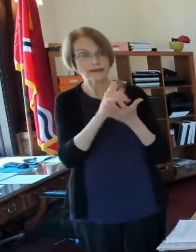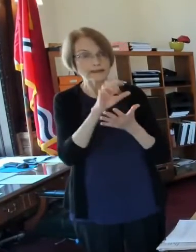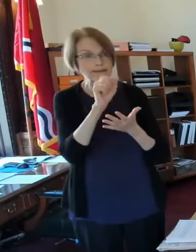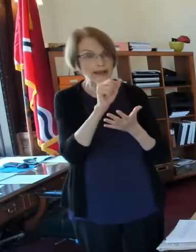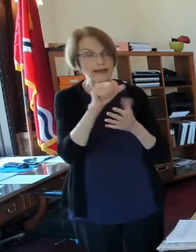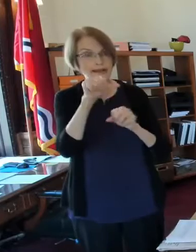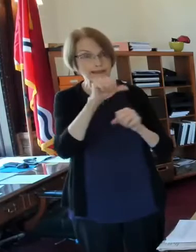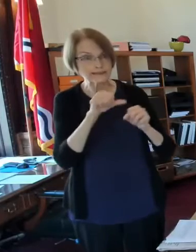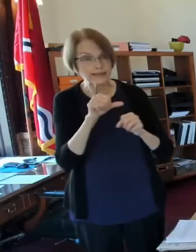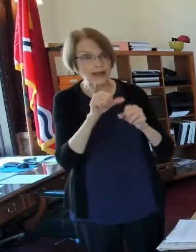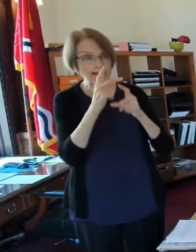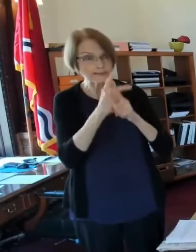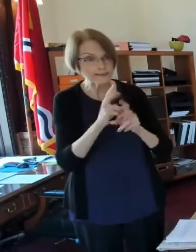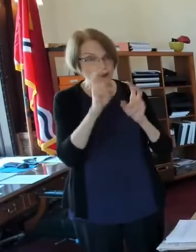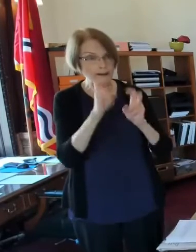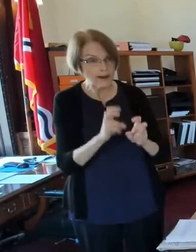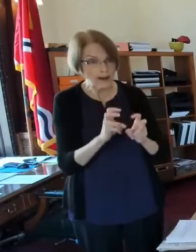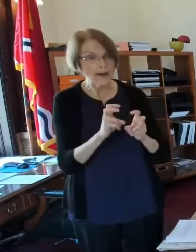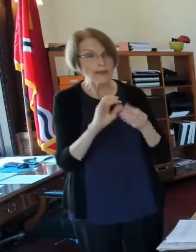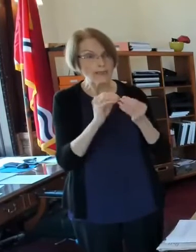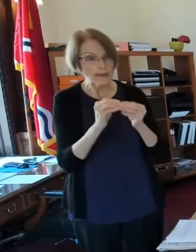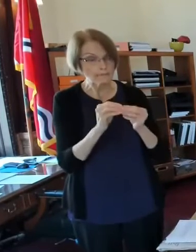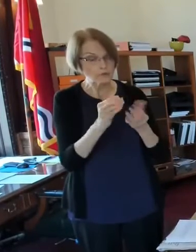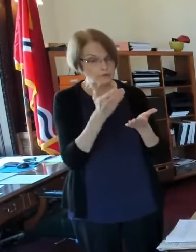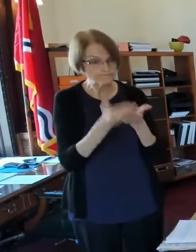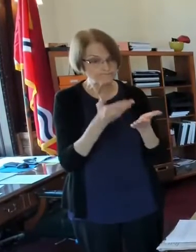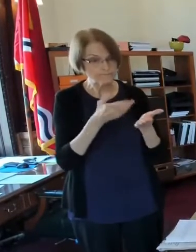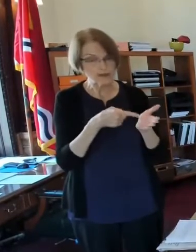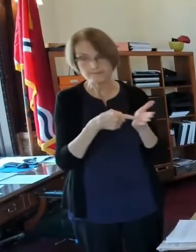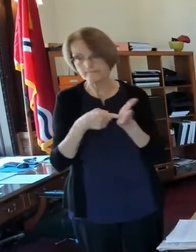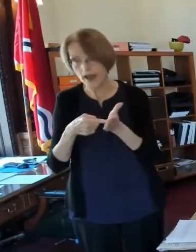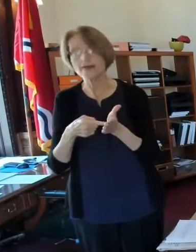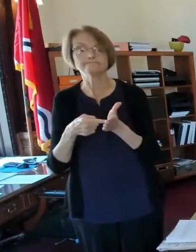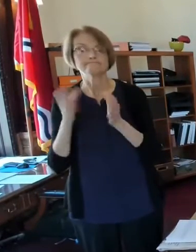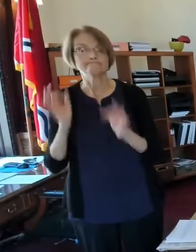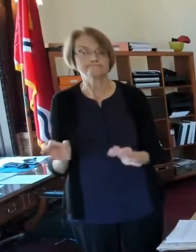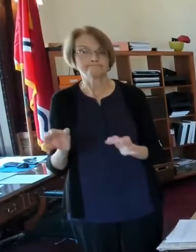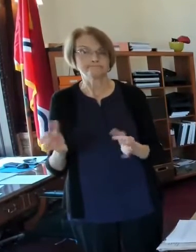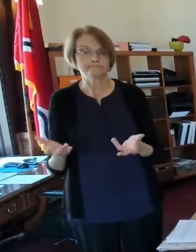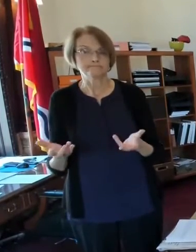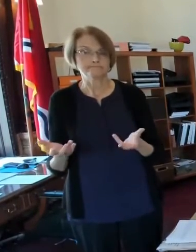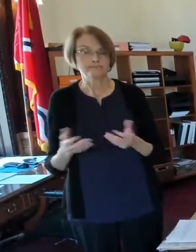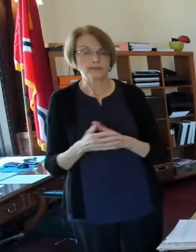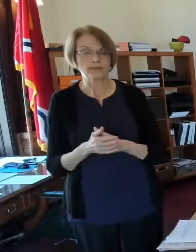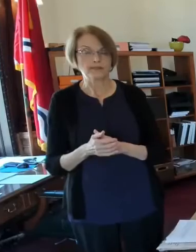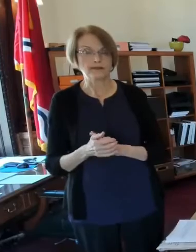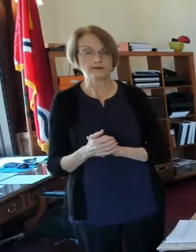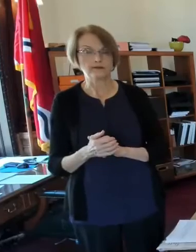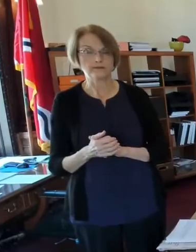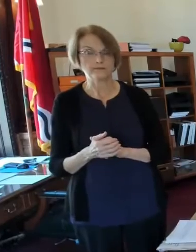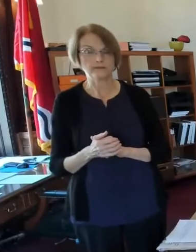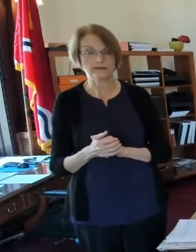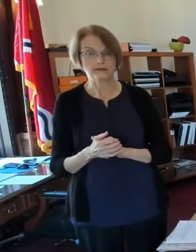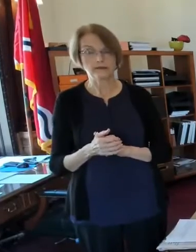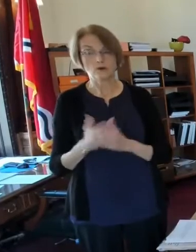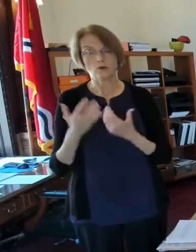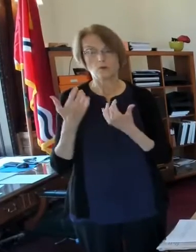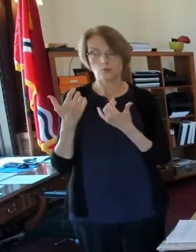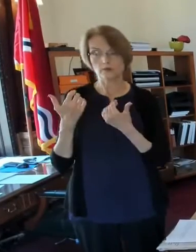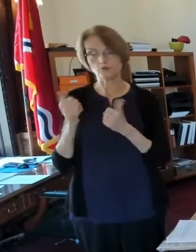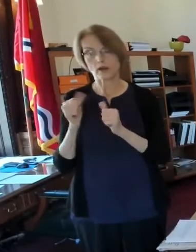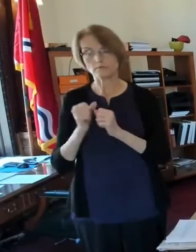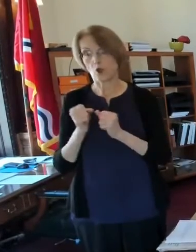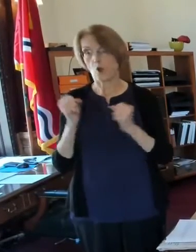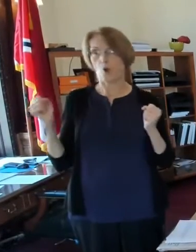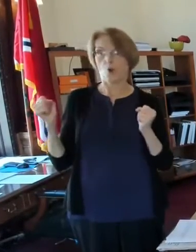science guide us on this. And we have tried to keep our business community just as